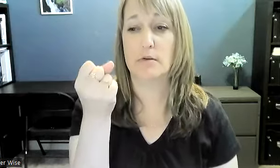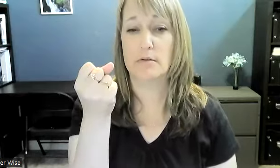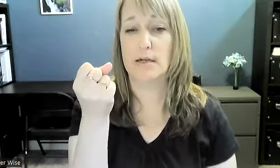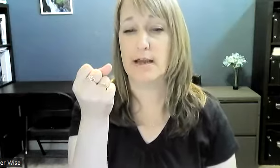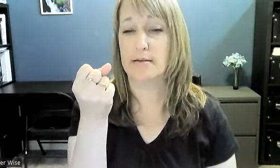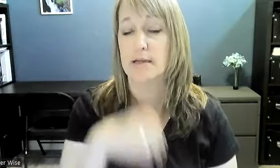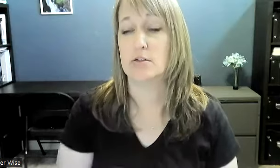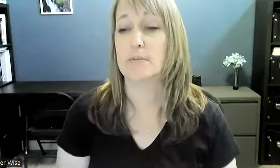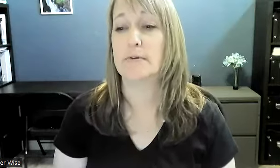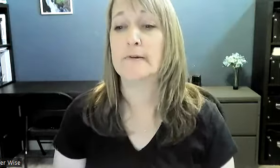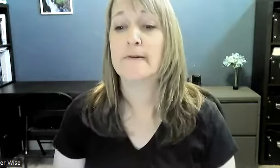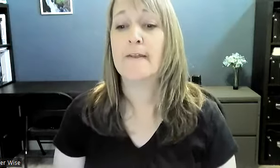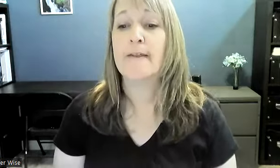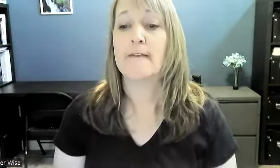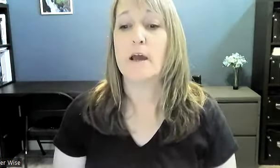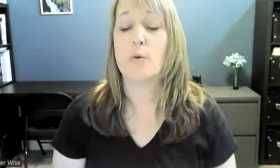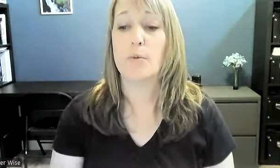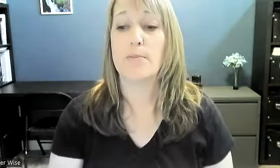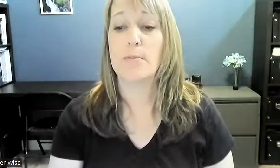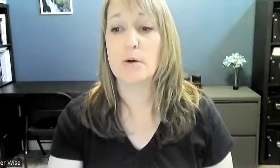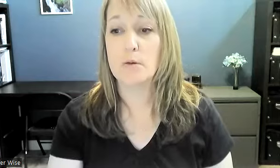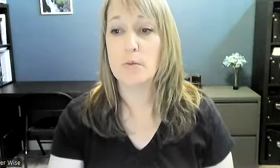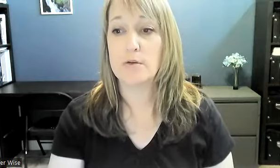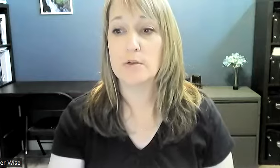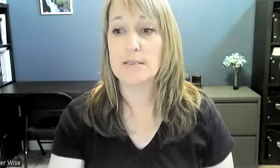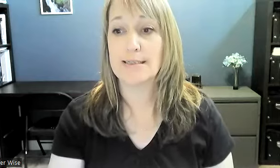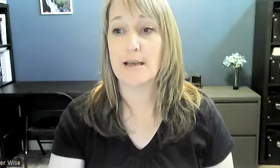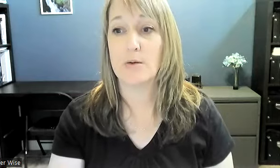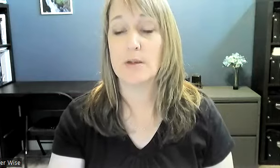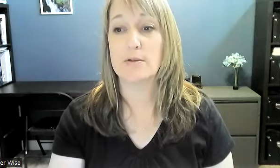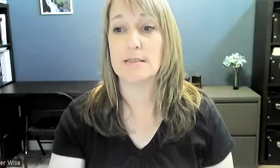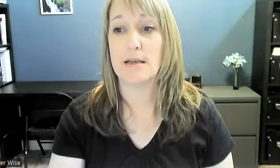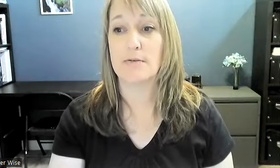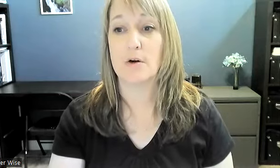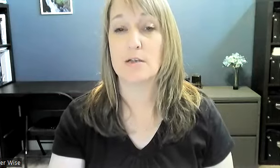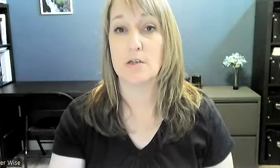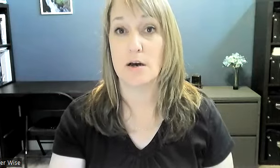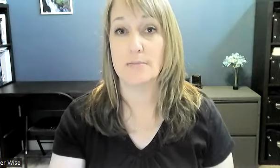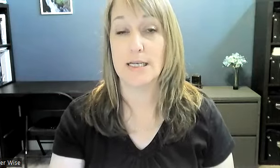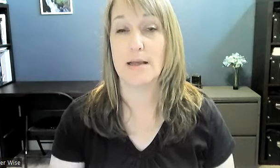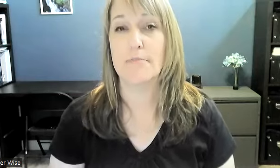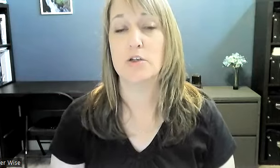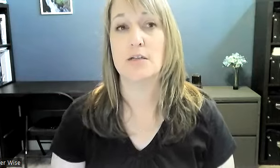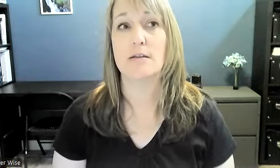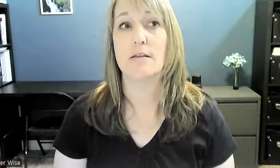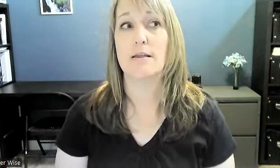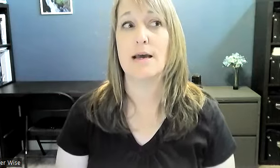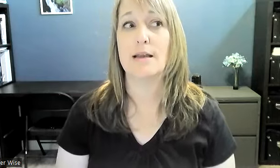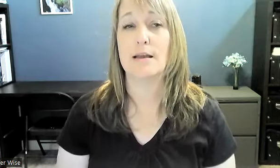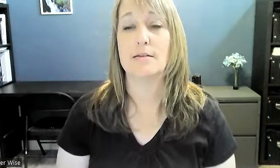an S hand shape. Now, remember when you learned the sign, we learned the sign for adopt, and I mentioned that that is